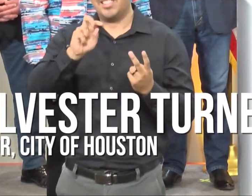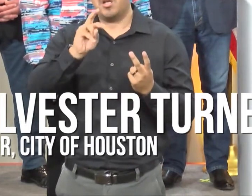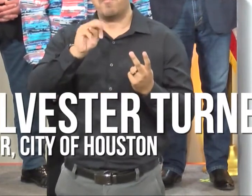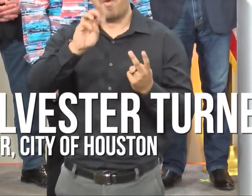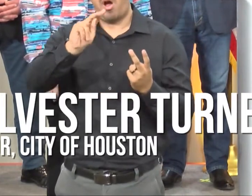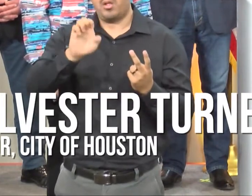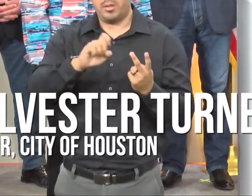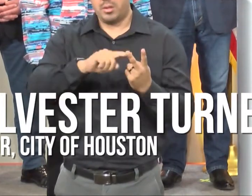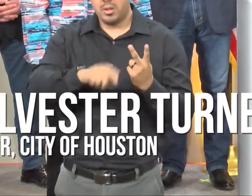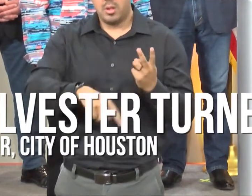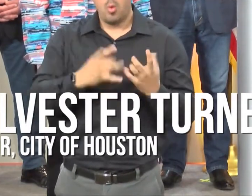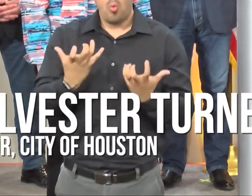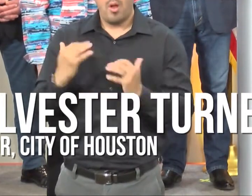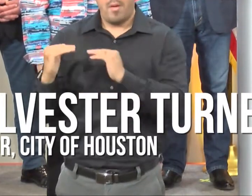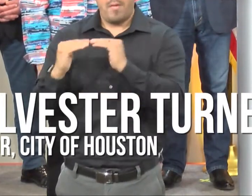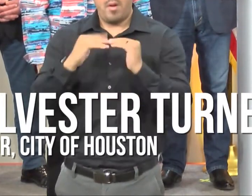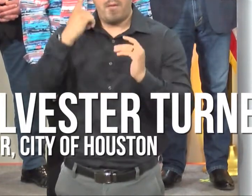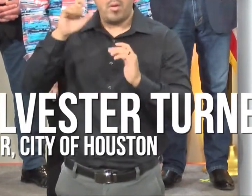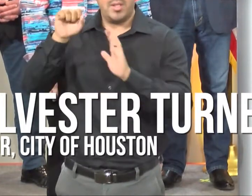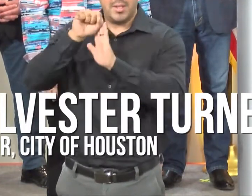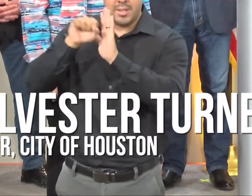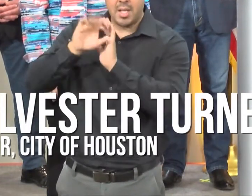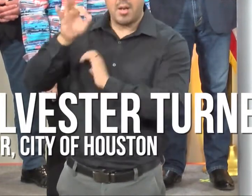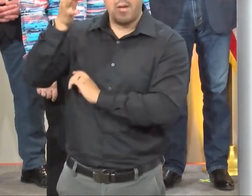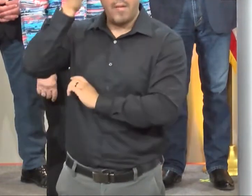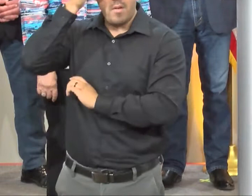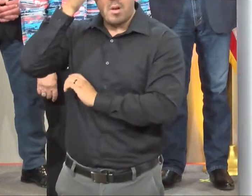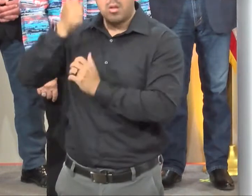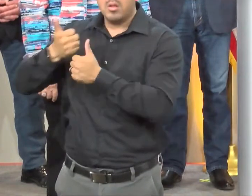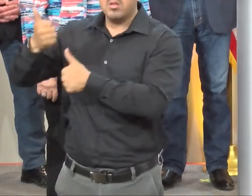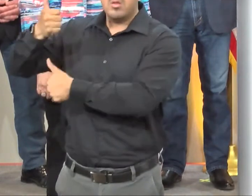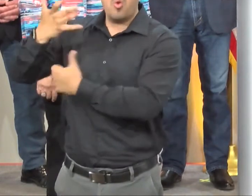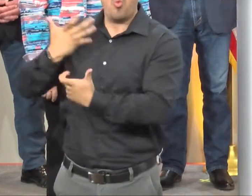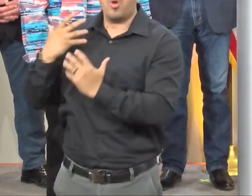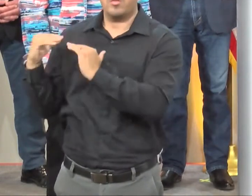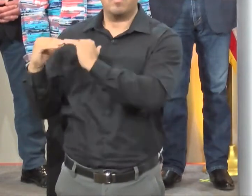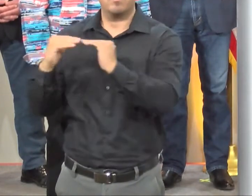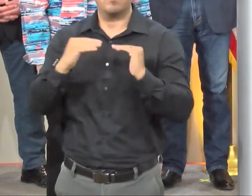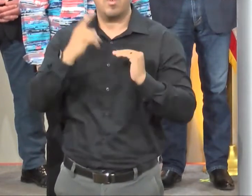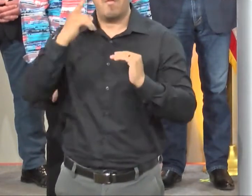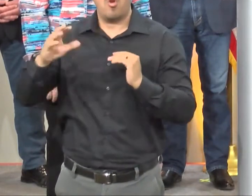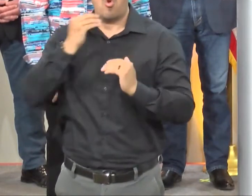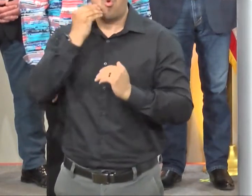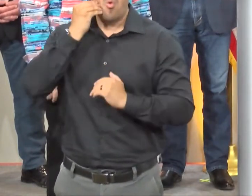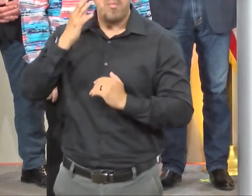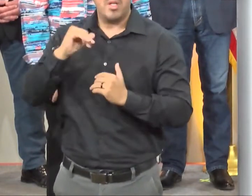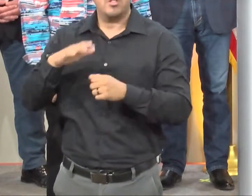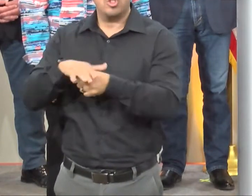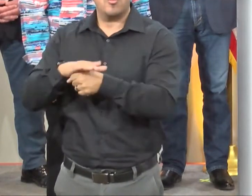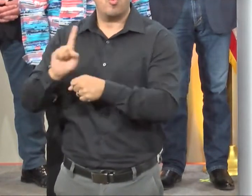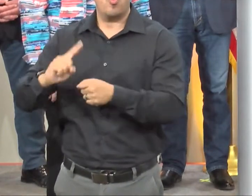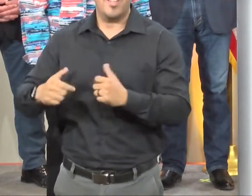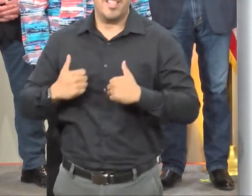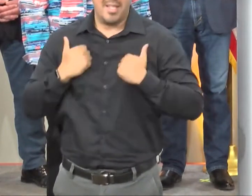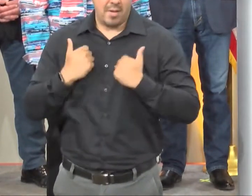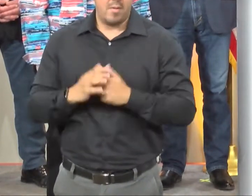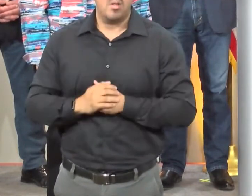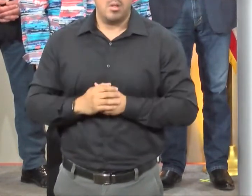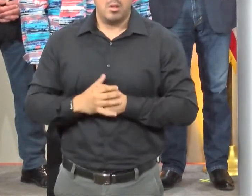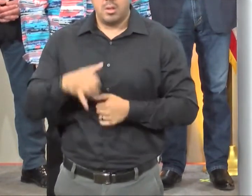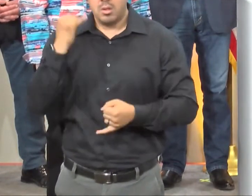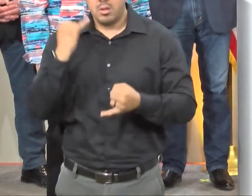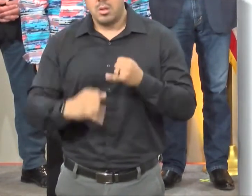by the state and federal officials as it relates to their homes and the communities where they live.